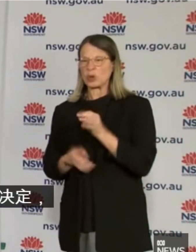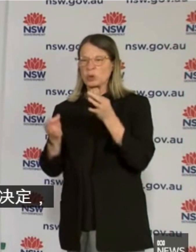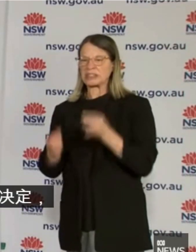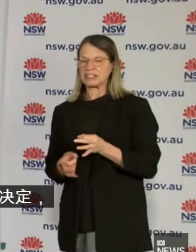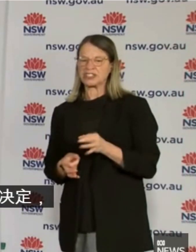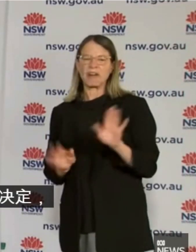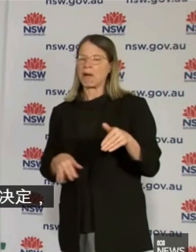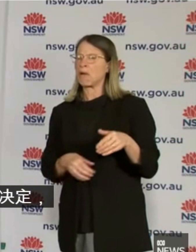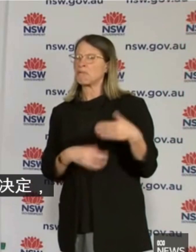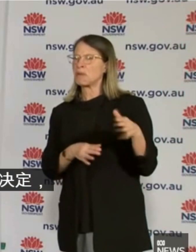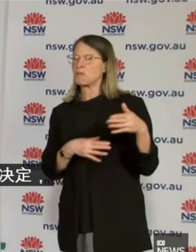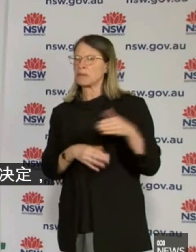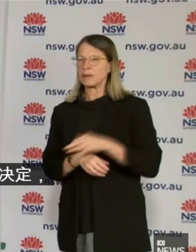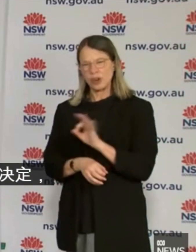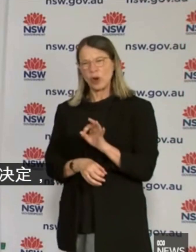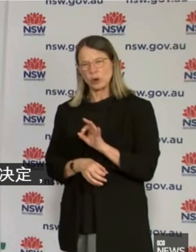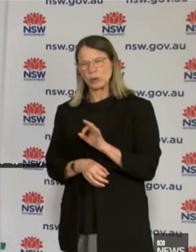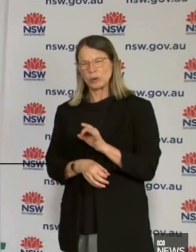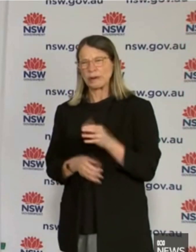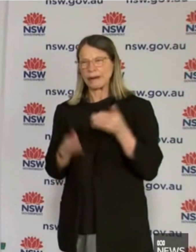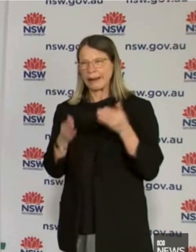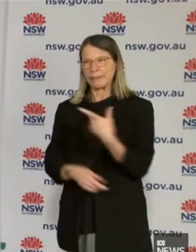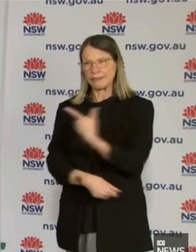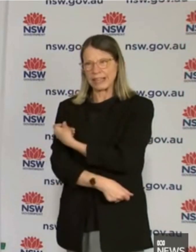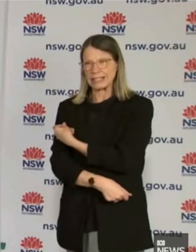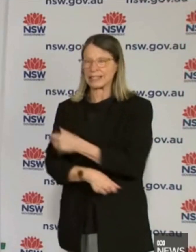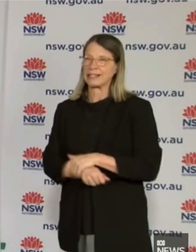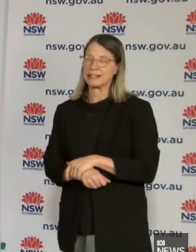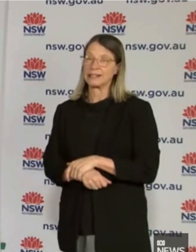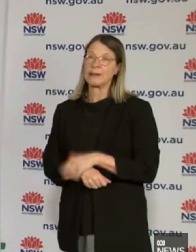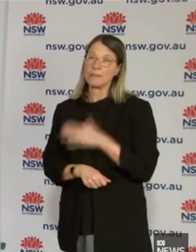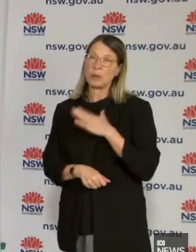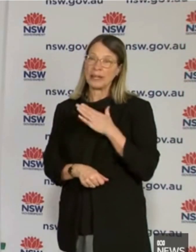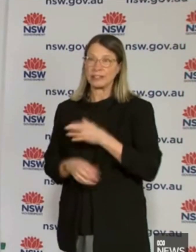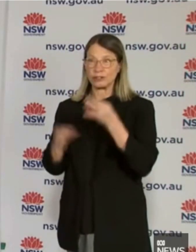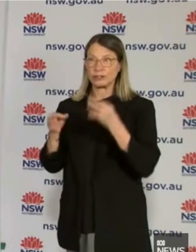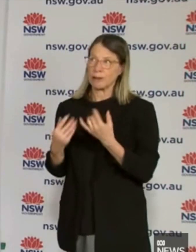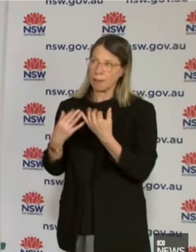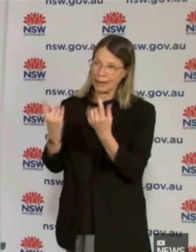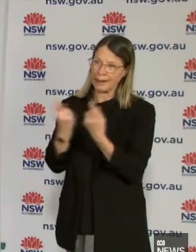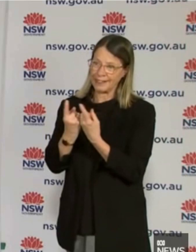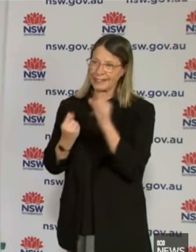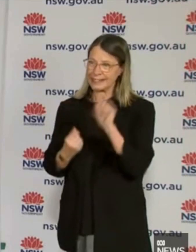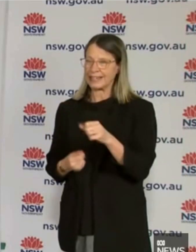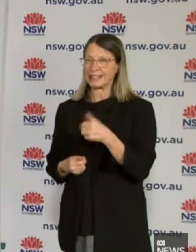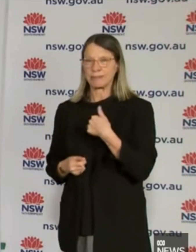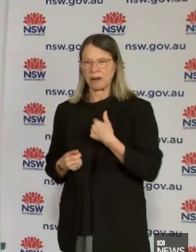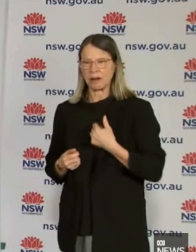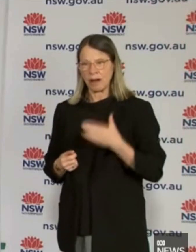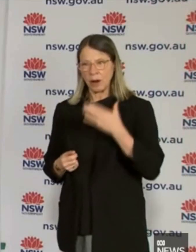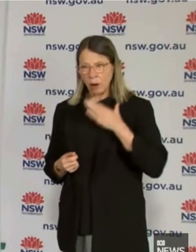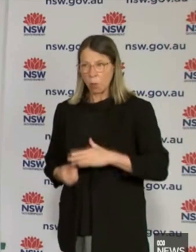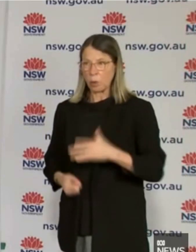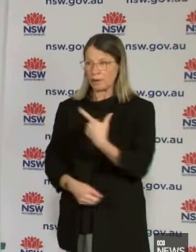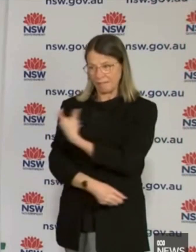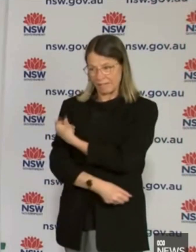should be vaccinated. So there's a lot of issues that have got to be done. Bottom line here is I'm strongly, as a health minister, strongly supportive of getting